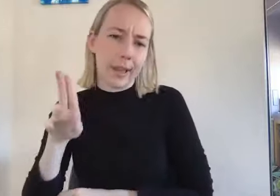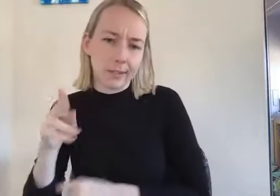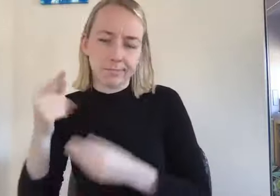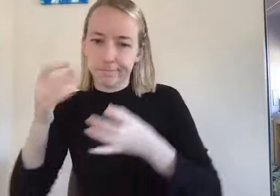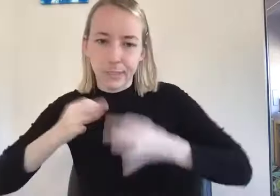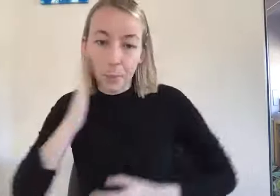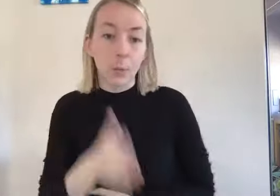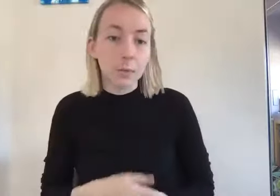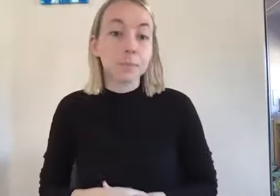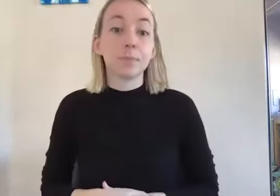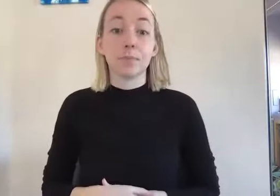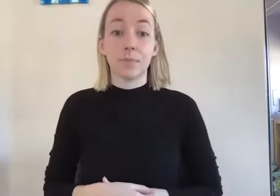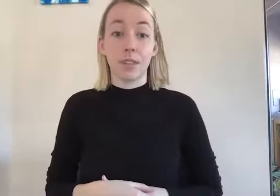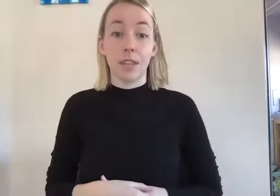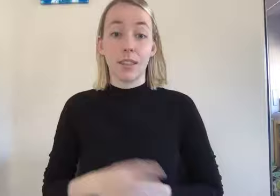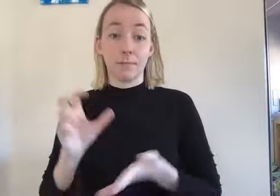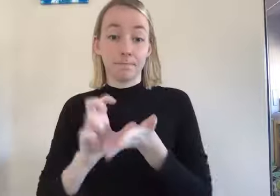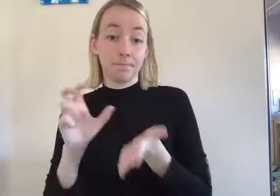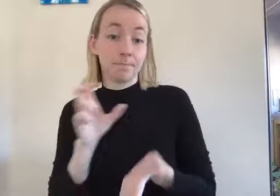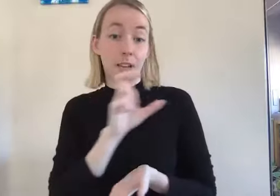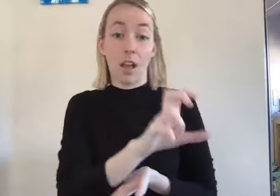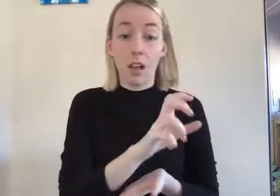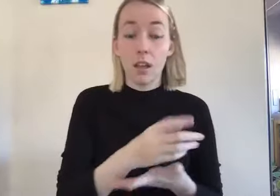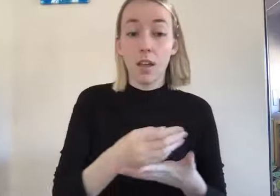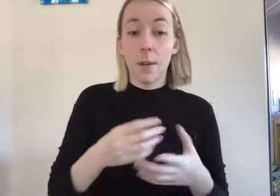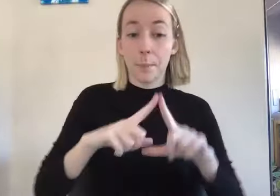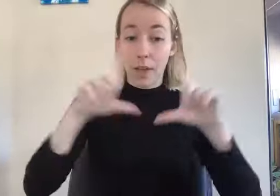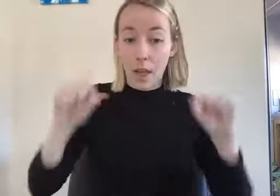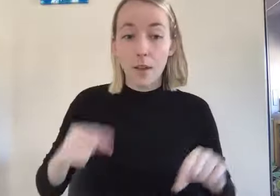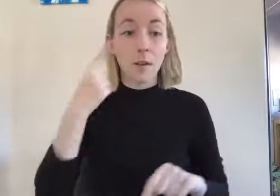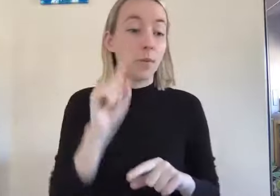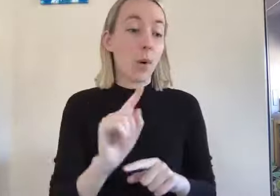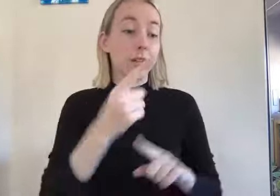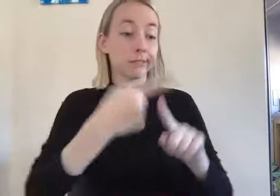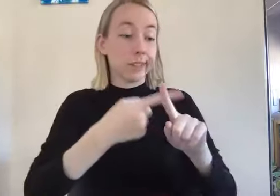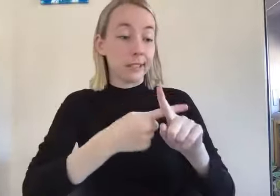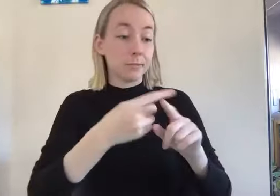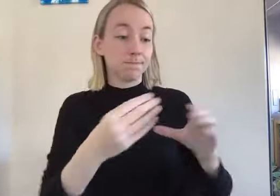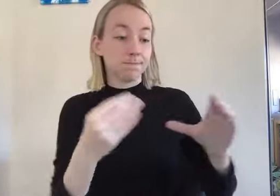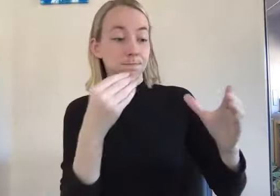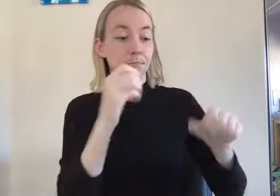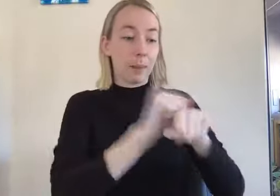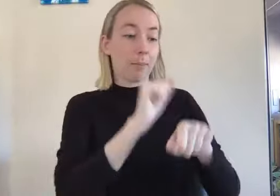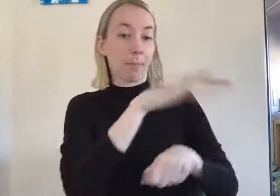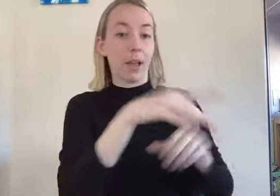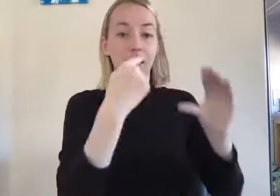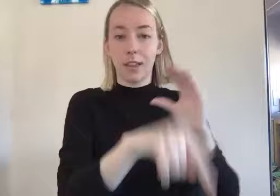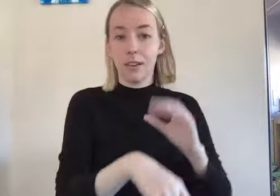to any bank, they'll tell you that. And then put that cash money in an envelope, write for back rent, and stick it in her mailbox. You think she's